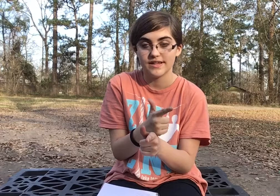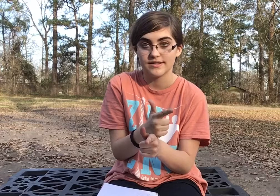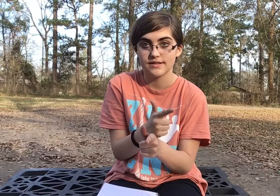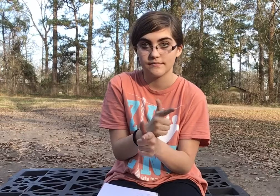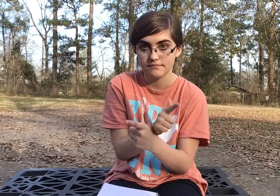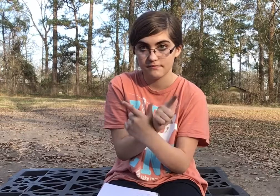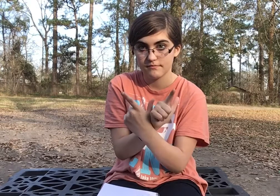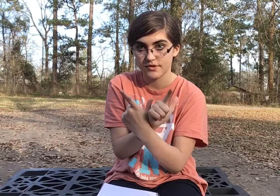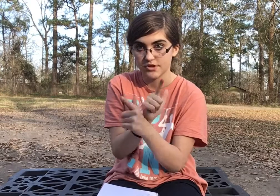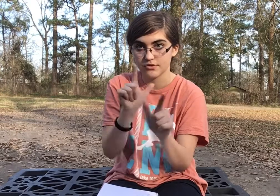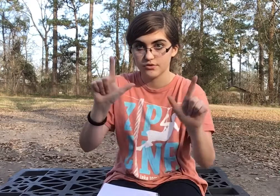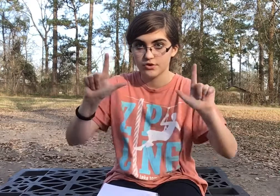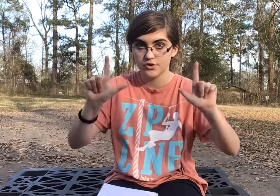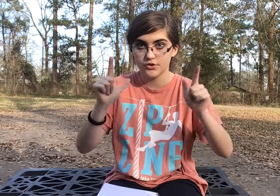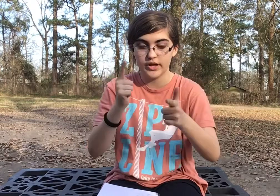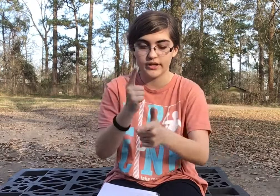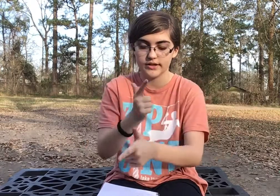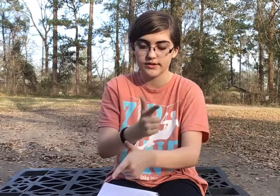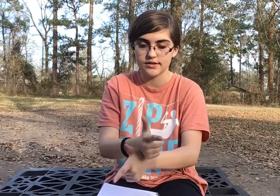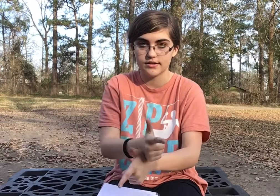This. These are 2 handguns,